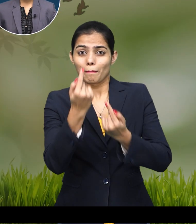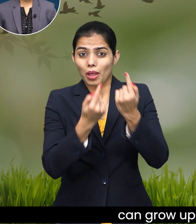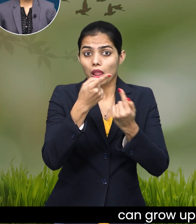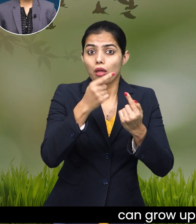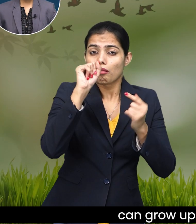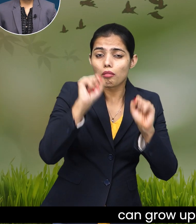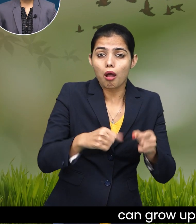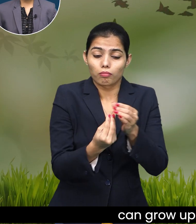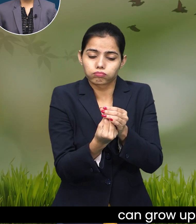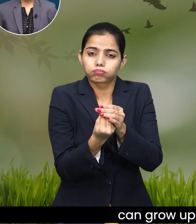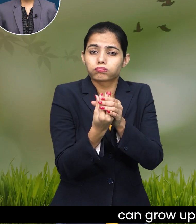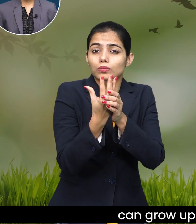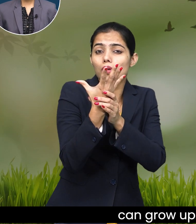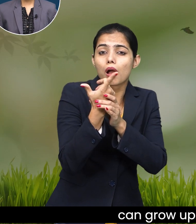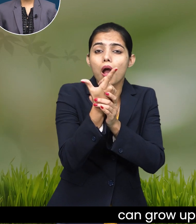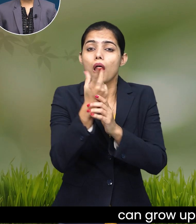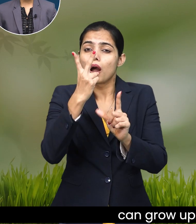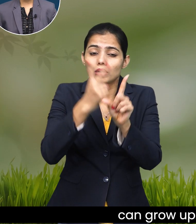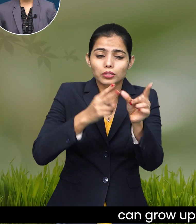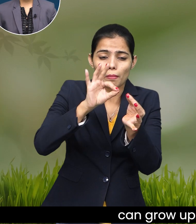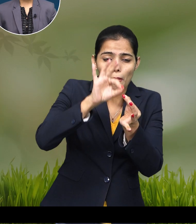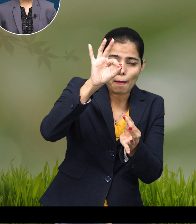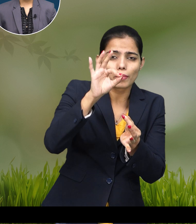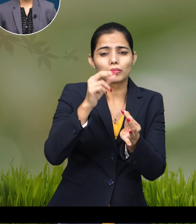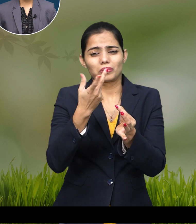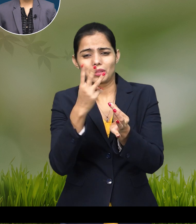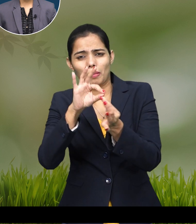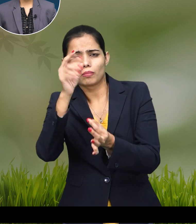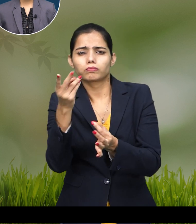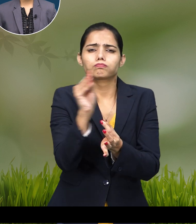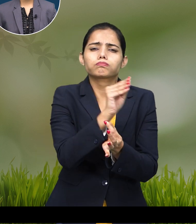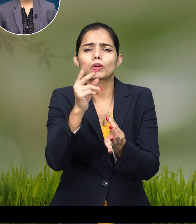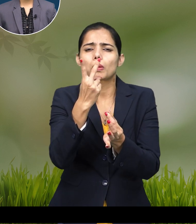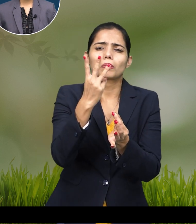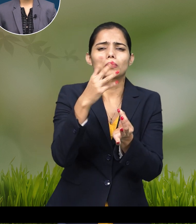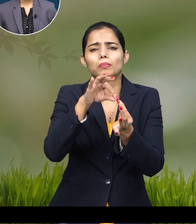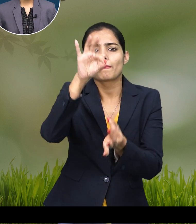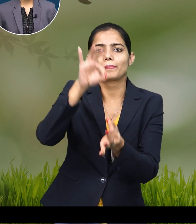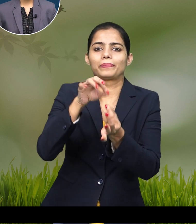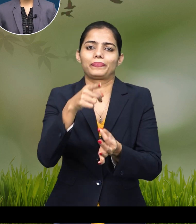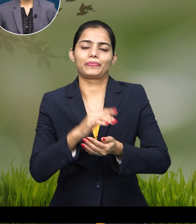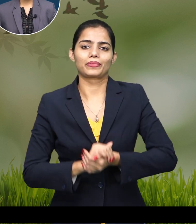Shrubs can grow up to 2 to 3 meters in height.